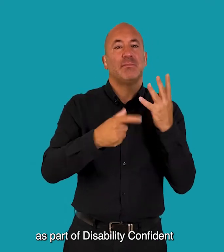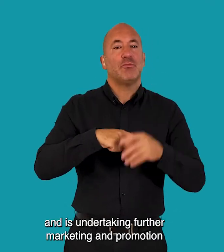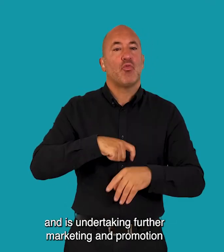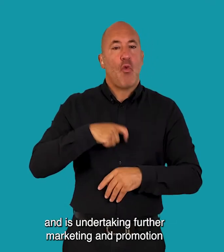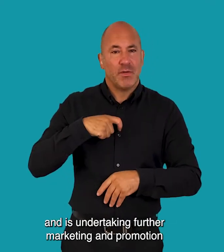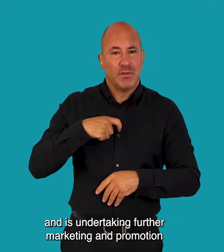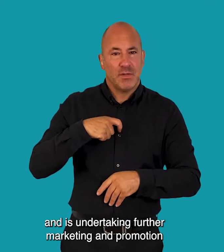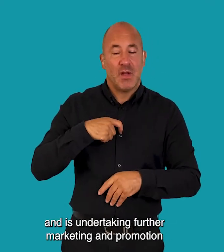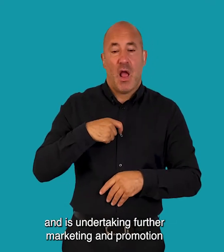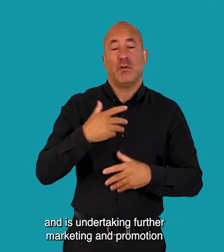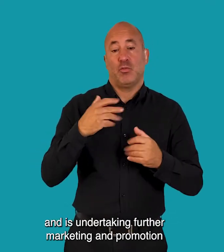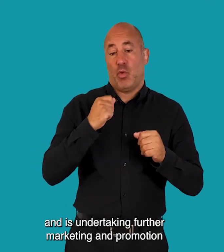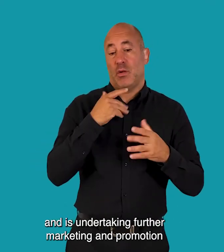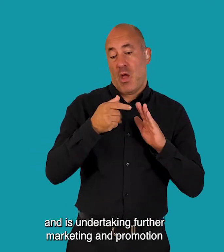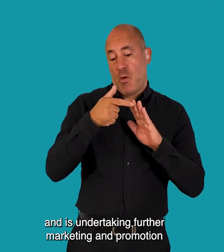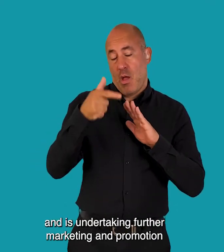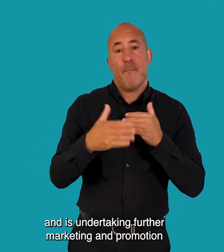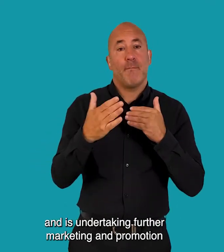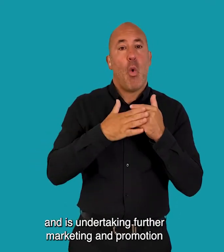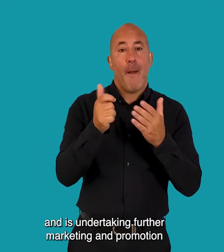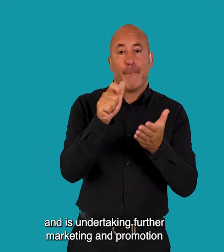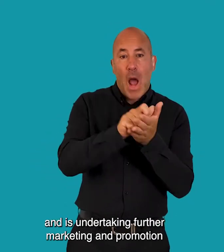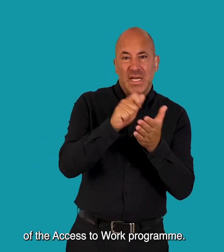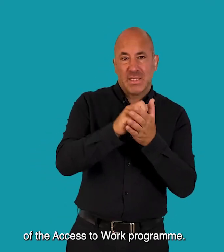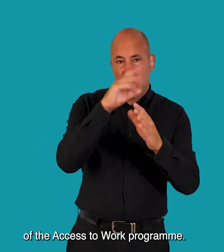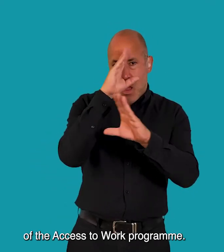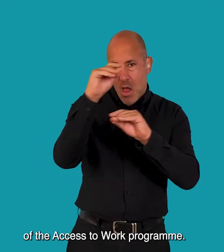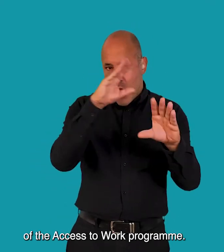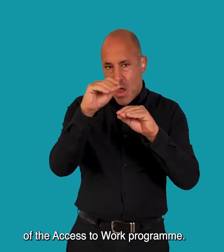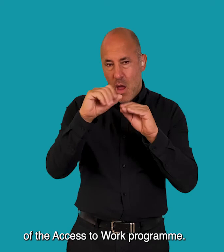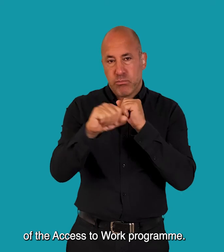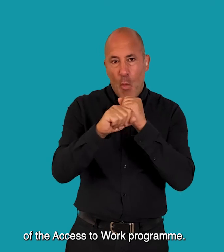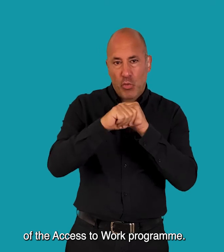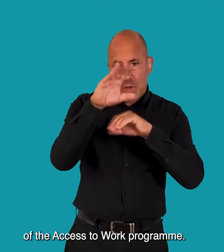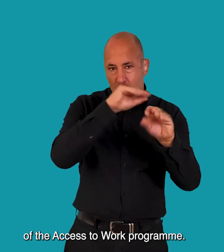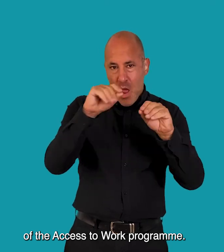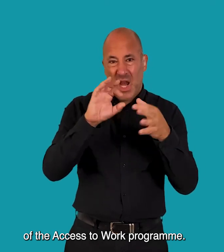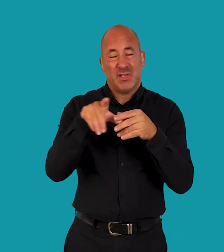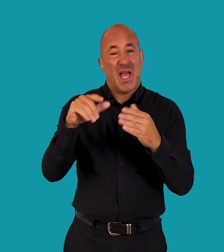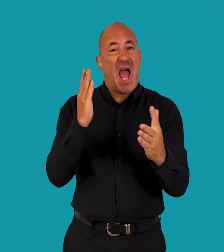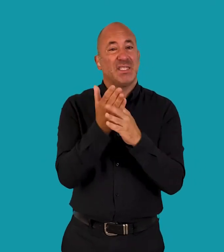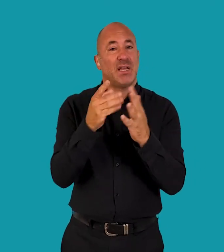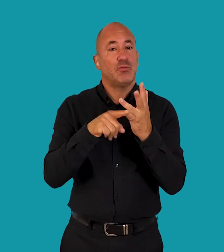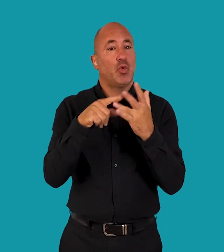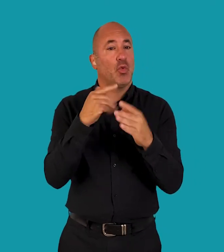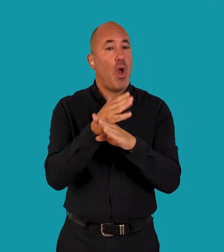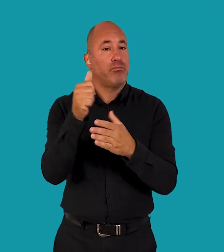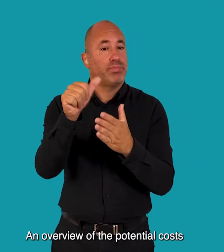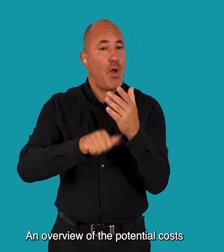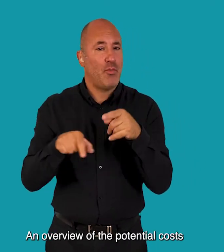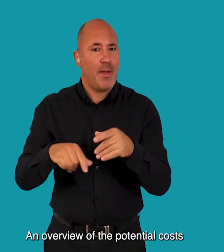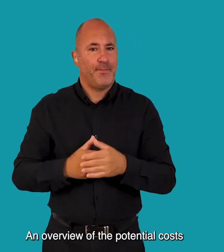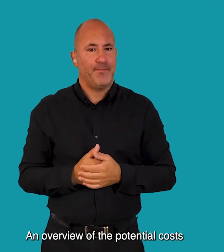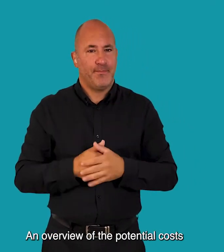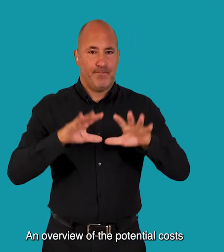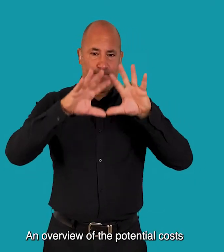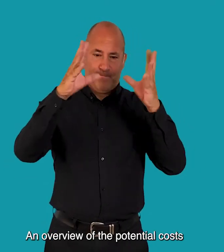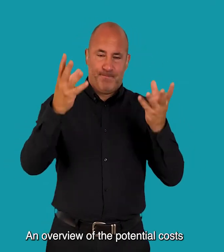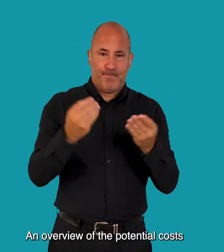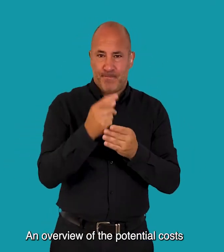is undertaking further marketing and promotion of the Access to Work programme. An overview of the potential costs